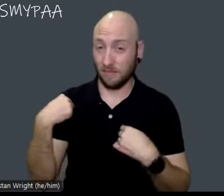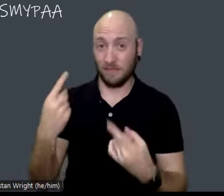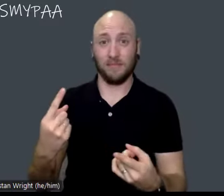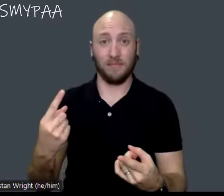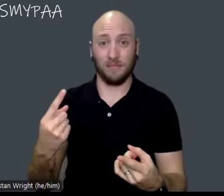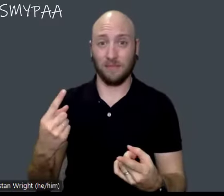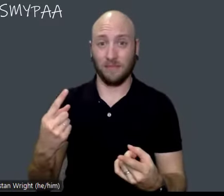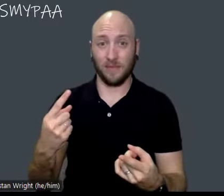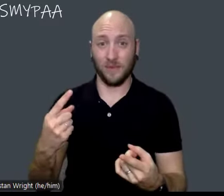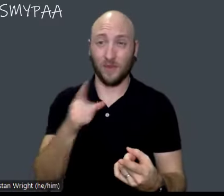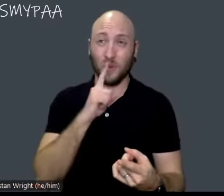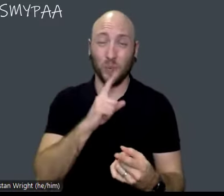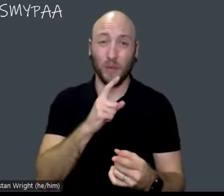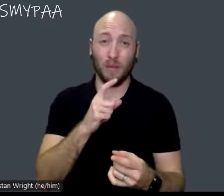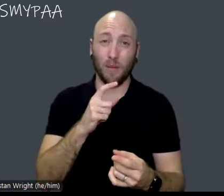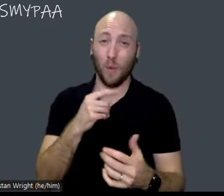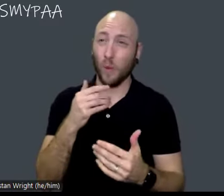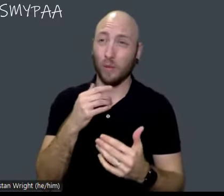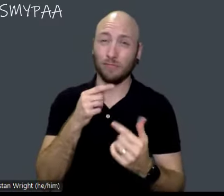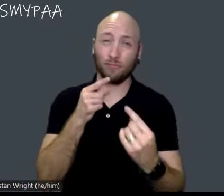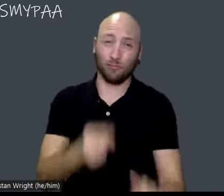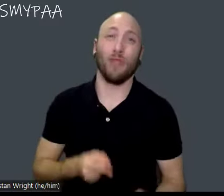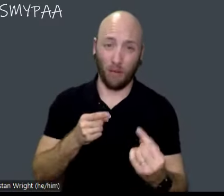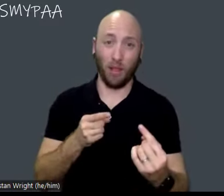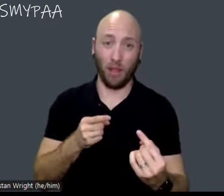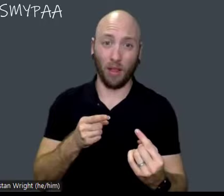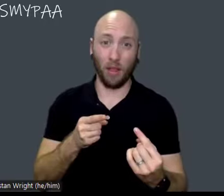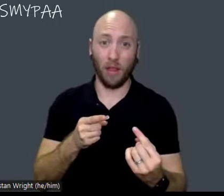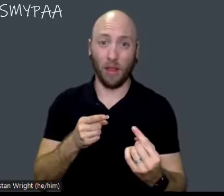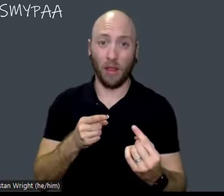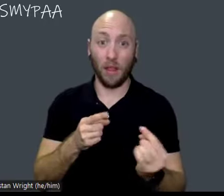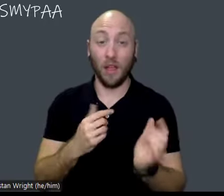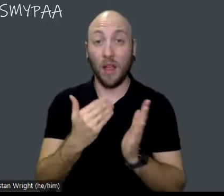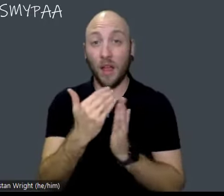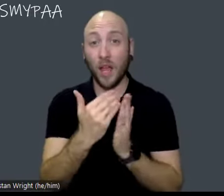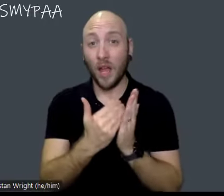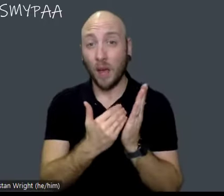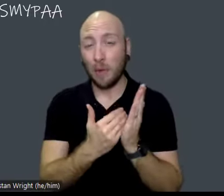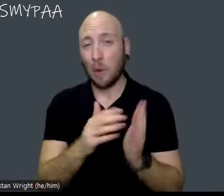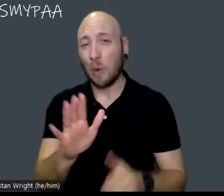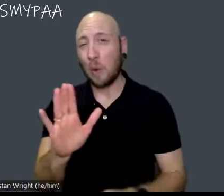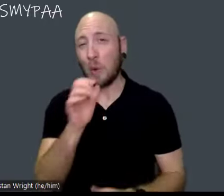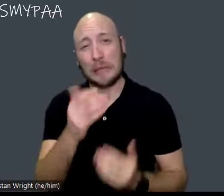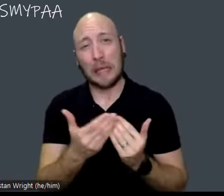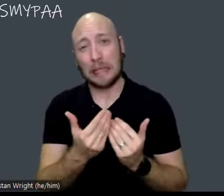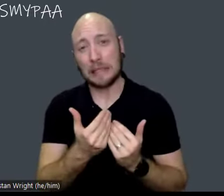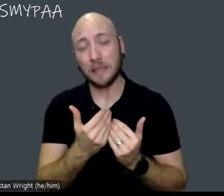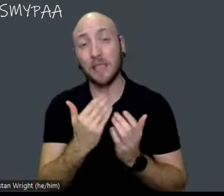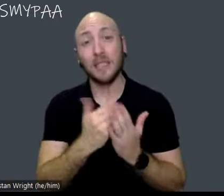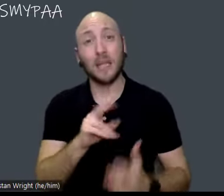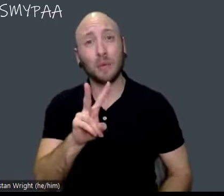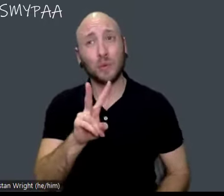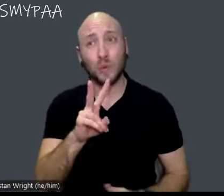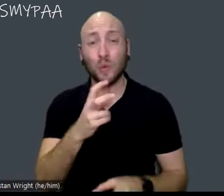road uphill for me. The steps weren't easy. Step two for me was a little hard